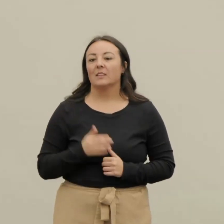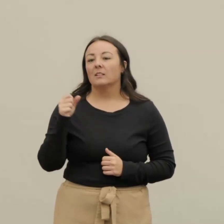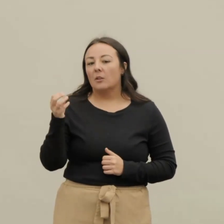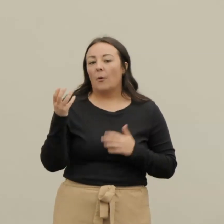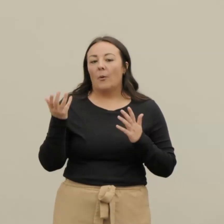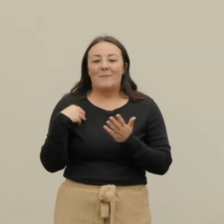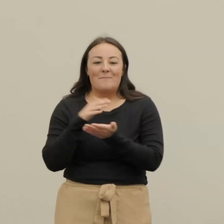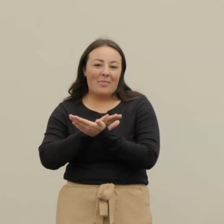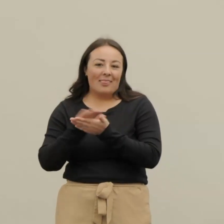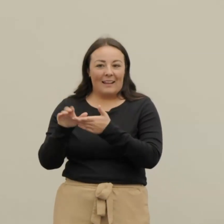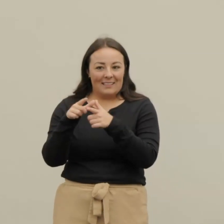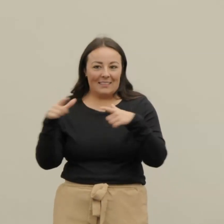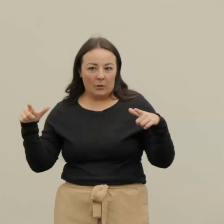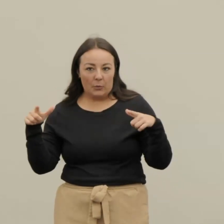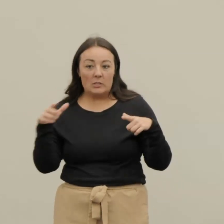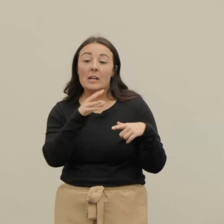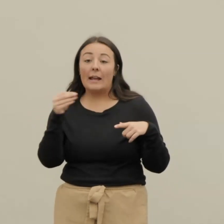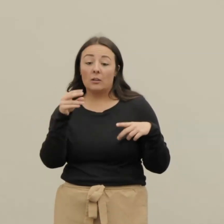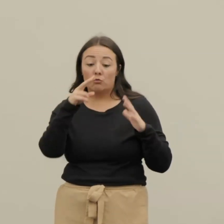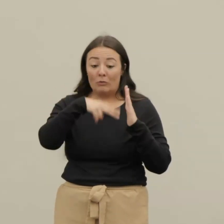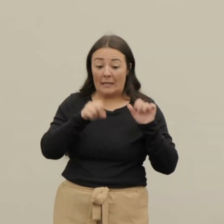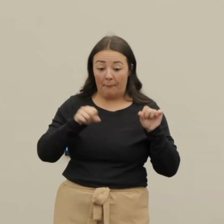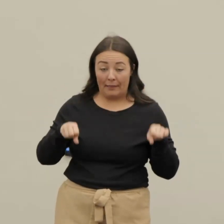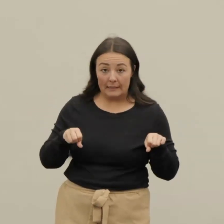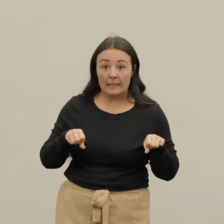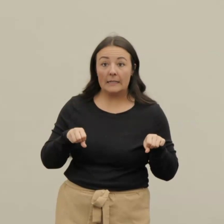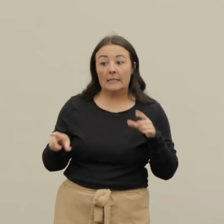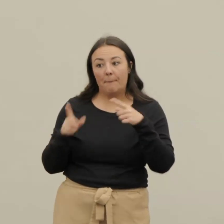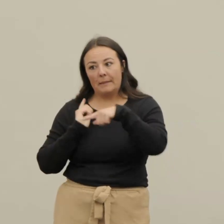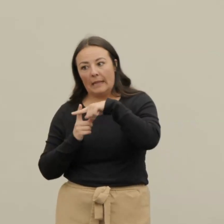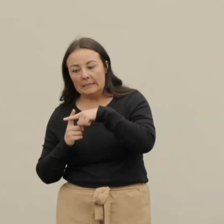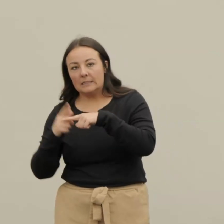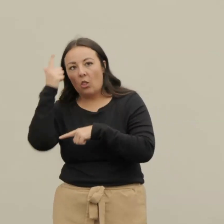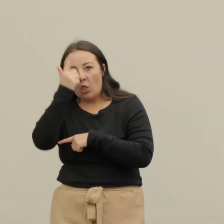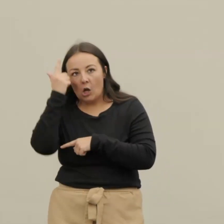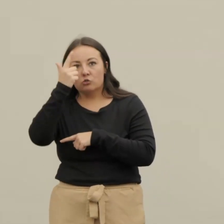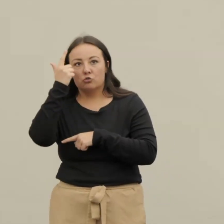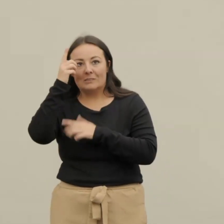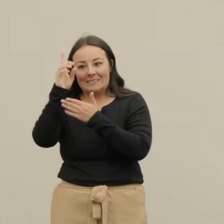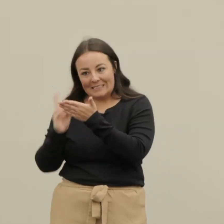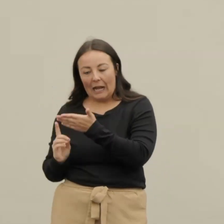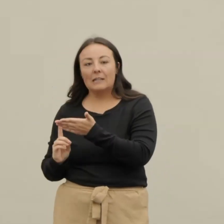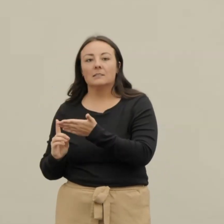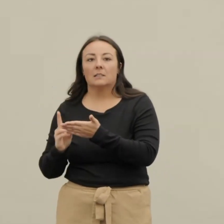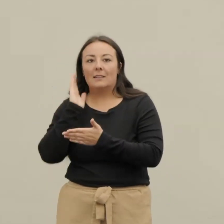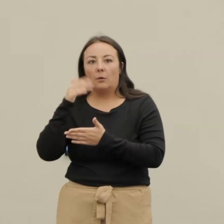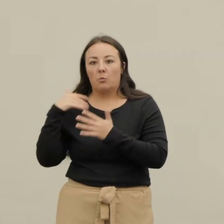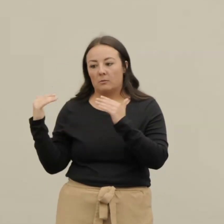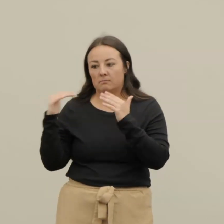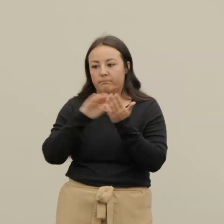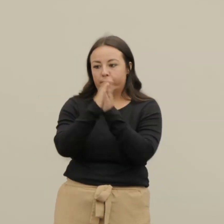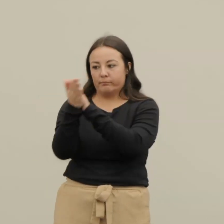plain language plus readability plus logical design is going to equal digital content that